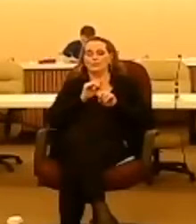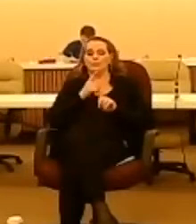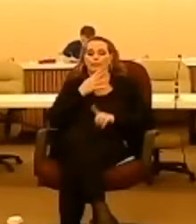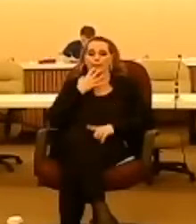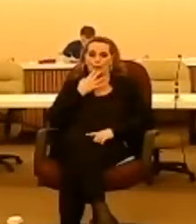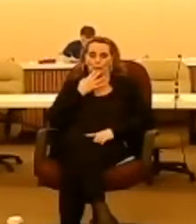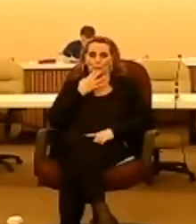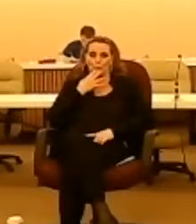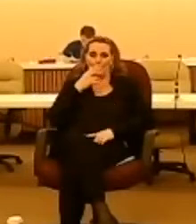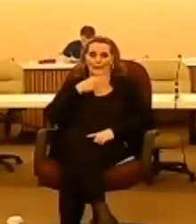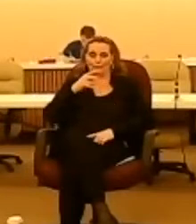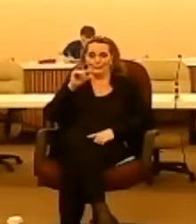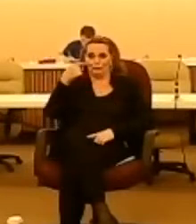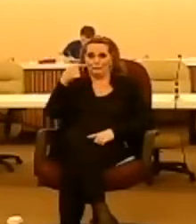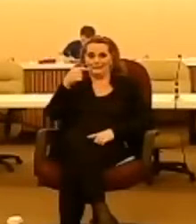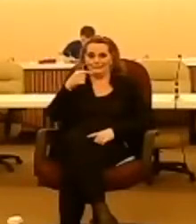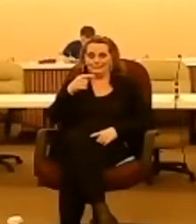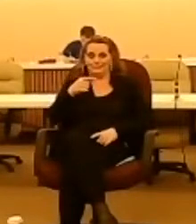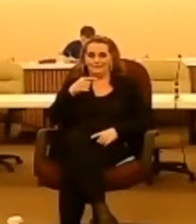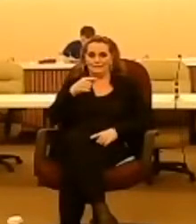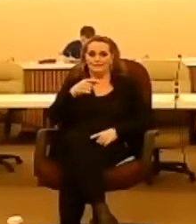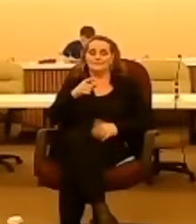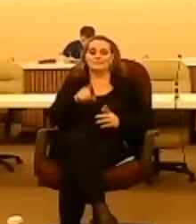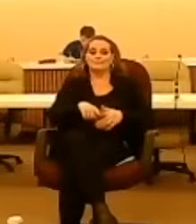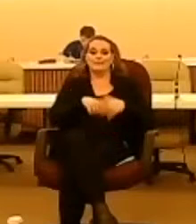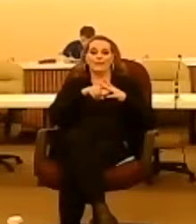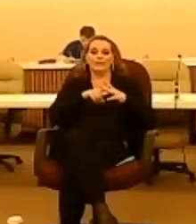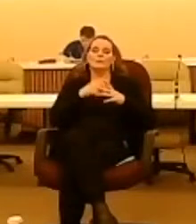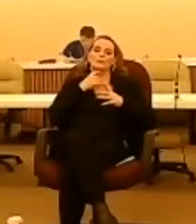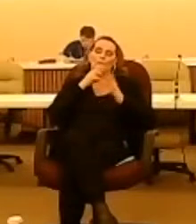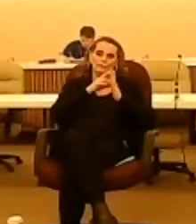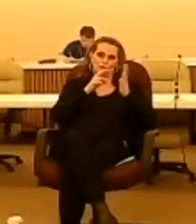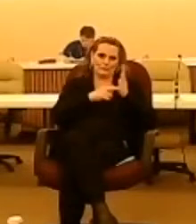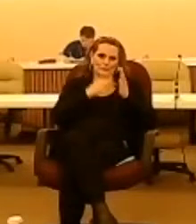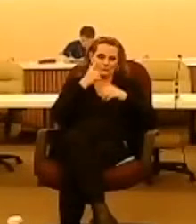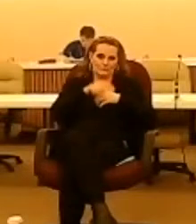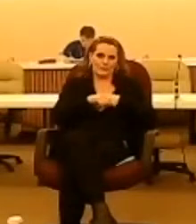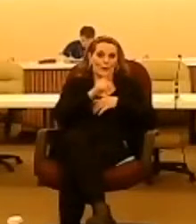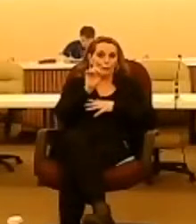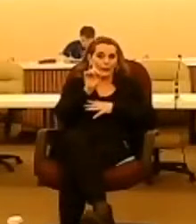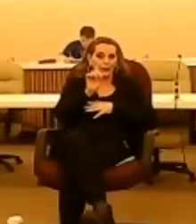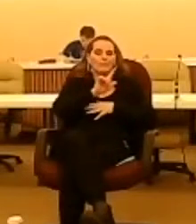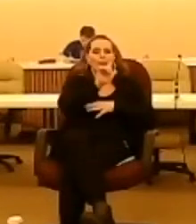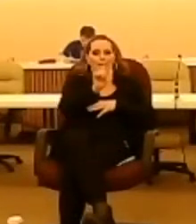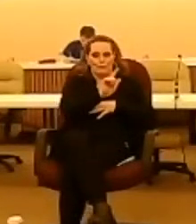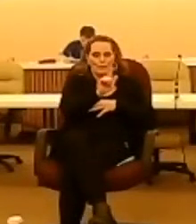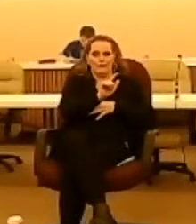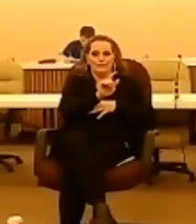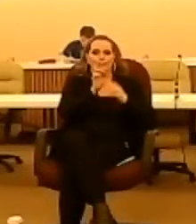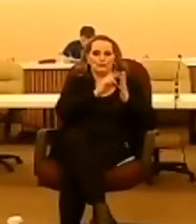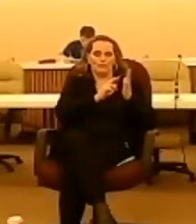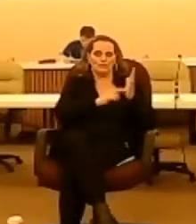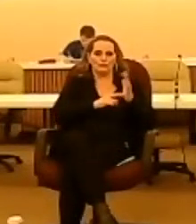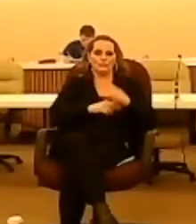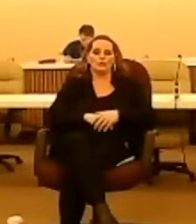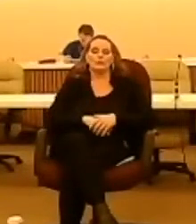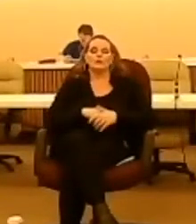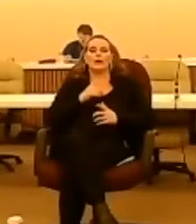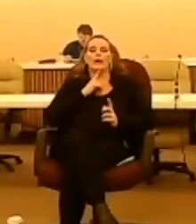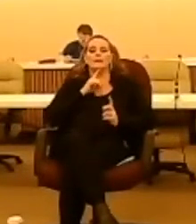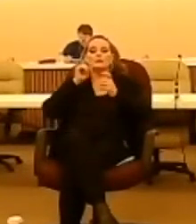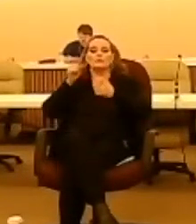Green kickoff, which is on Thursday, March 18th. You're going to register for that at the library. And